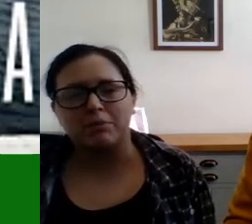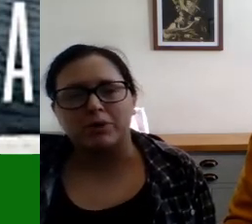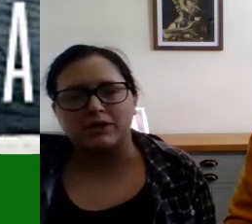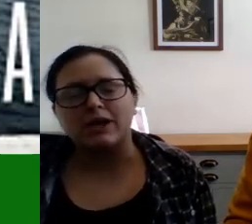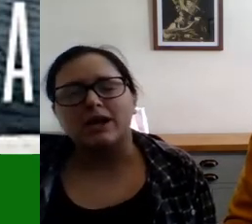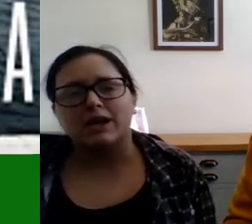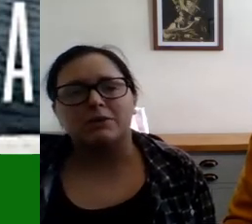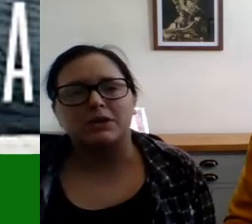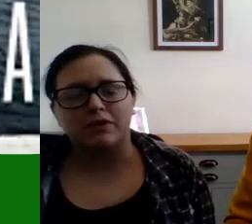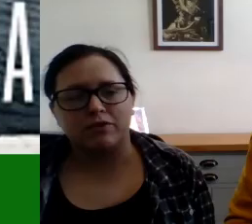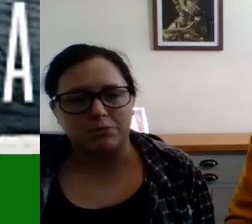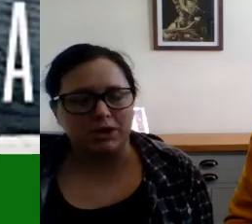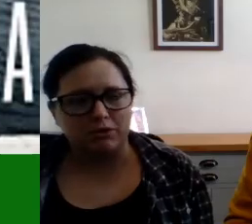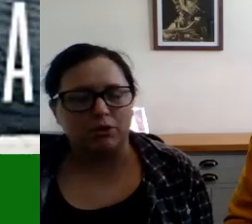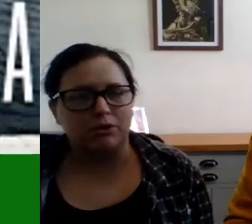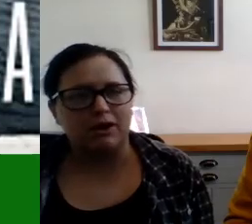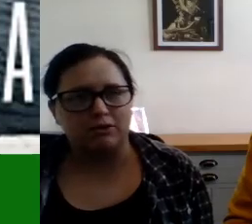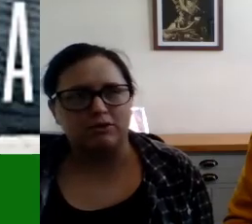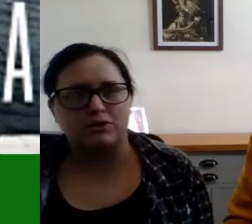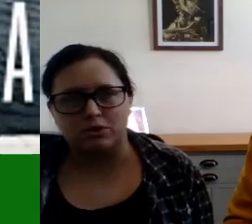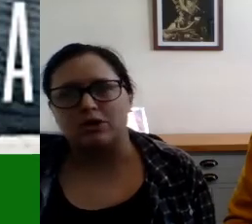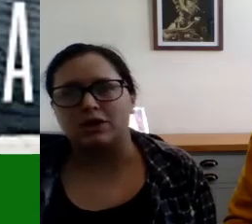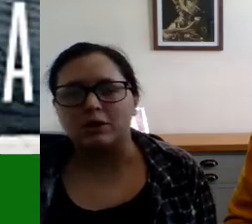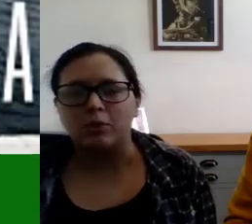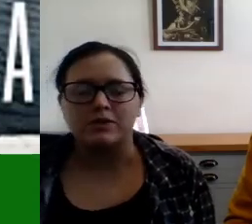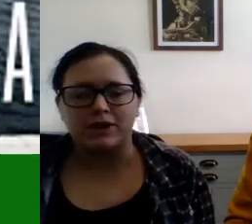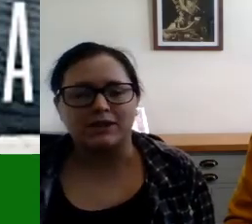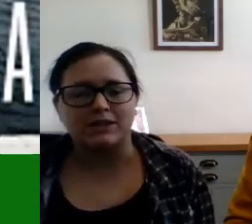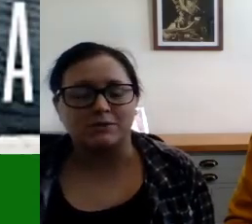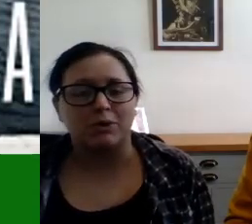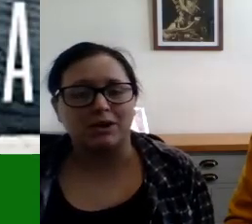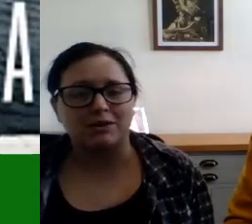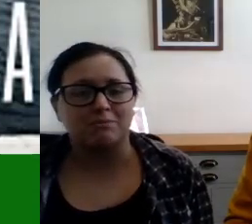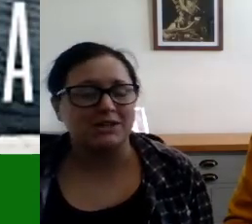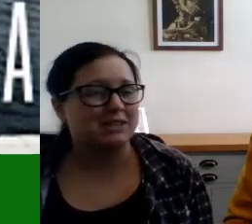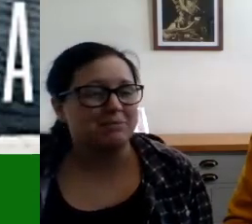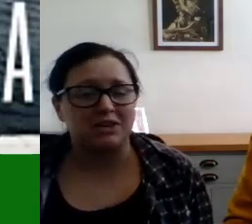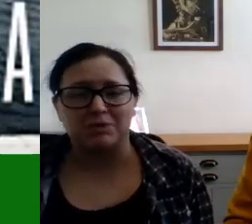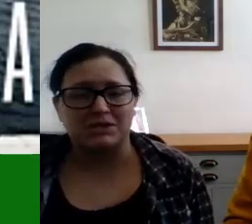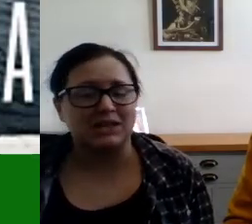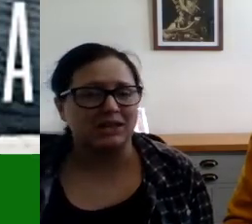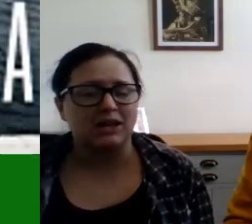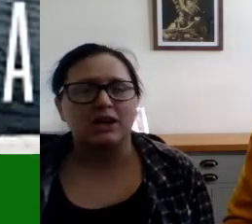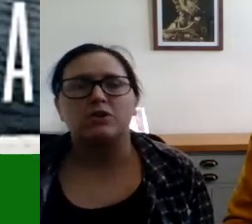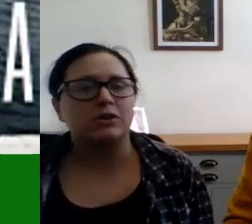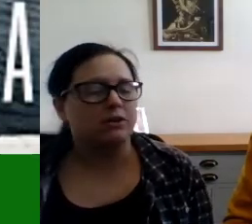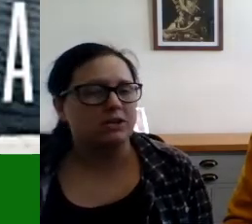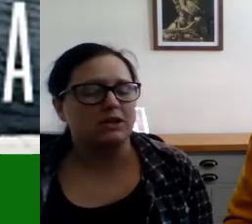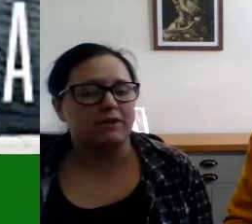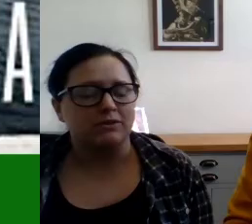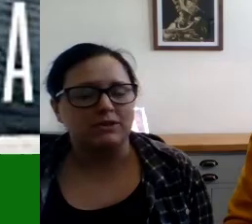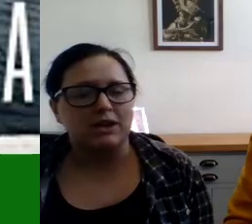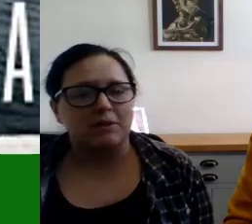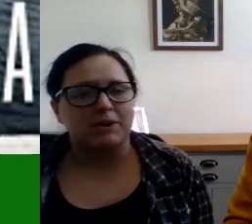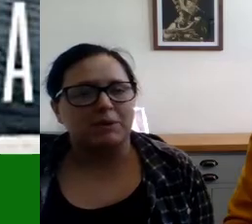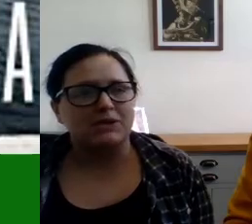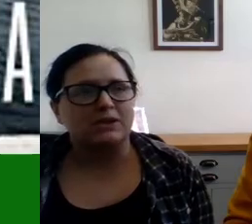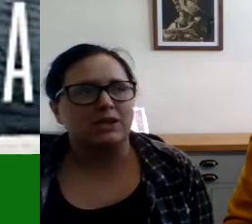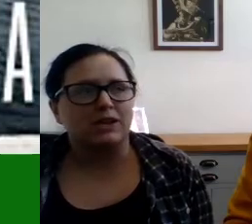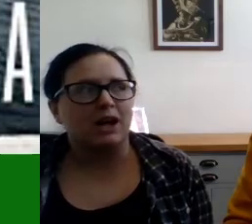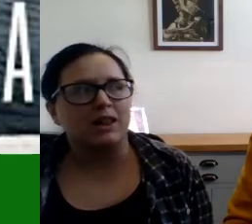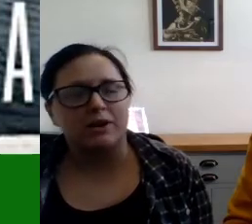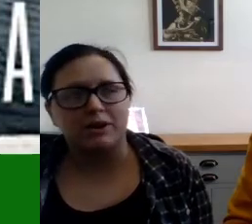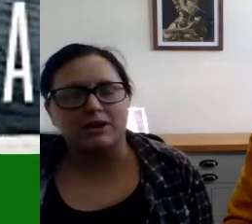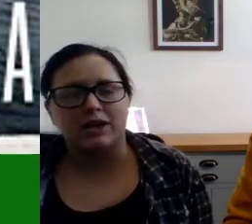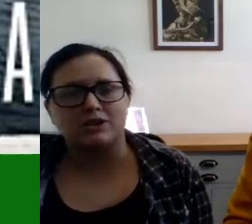those memories. He was suffering from an ill health disorder, I think, that was affecting his brain. And it basically might have been slightly not clearing stuff out, but